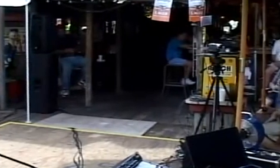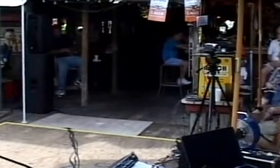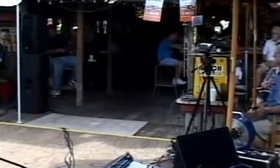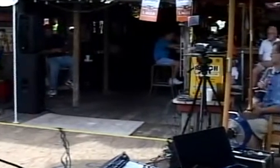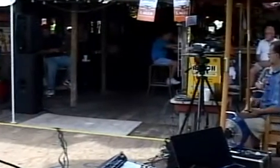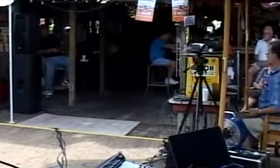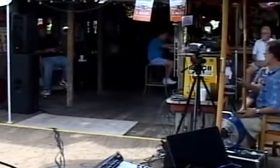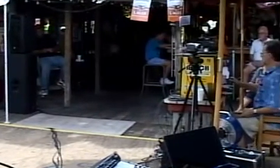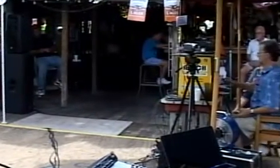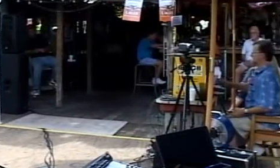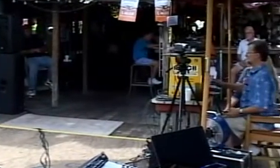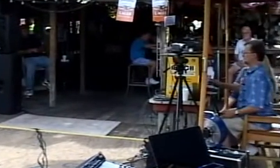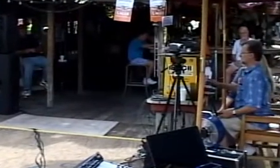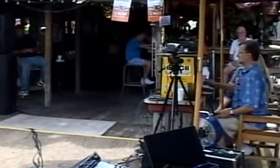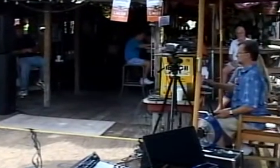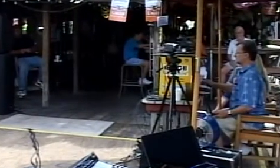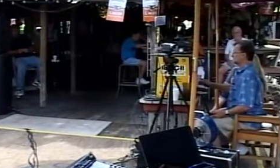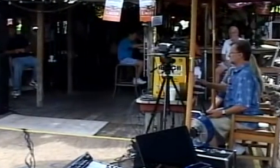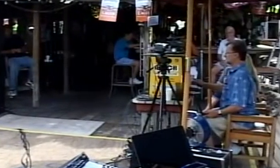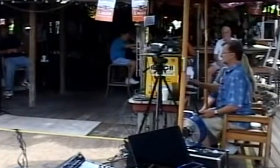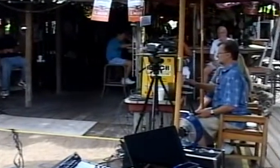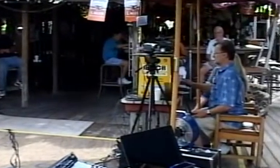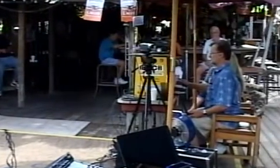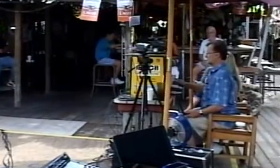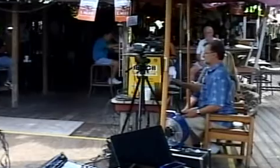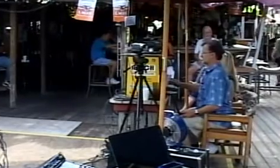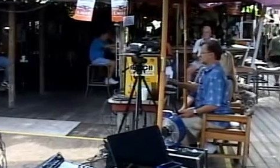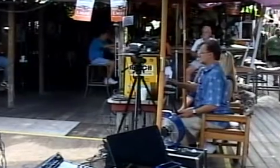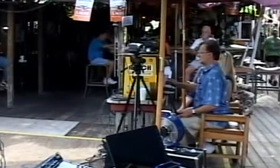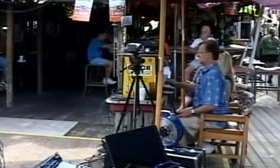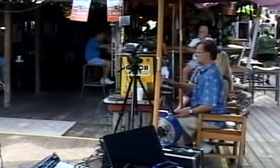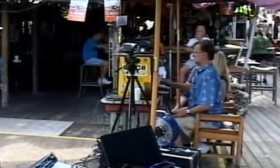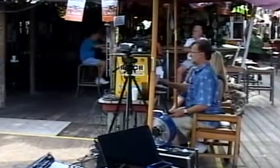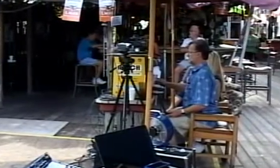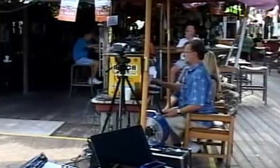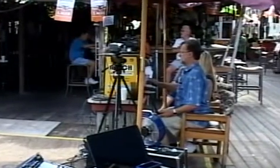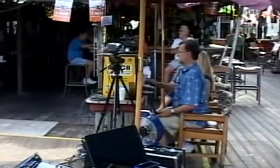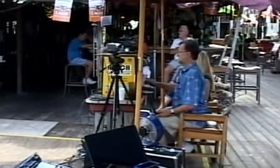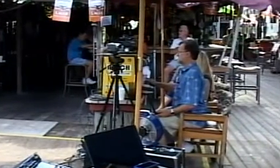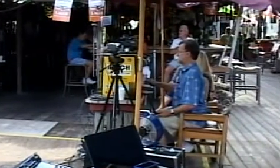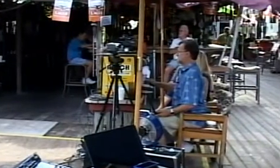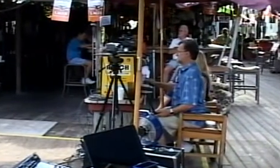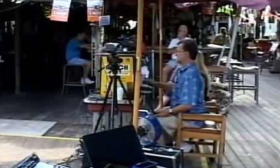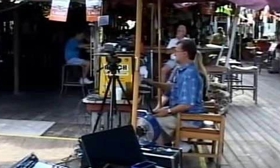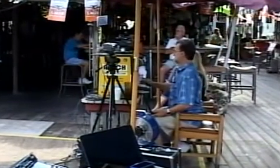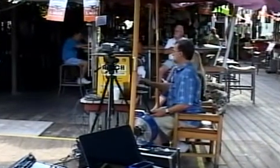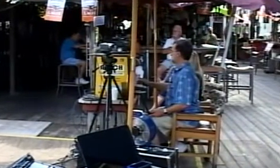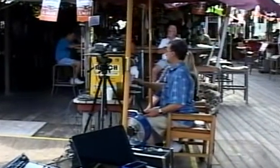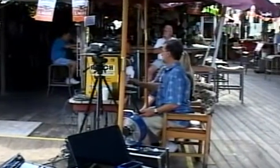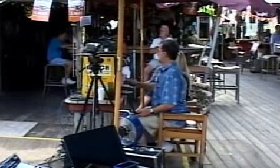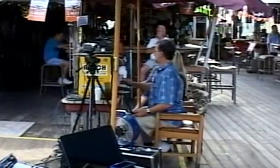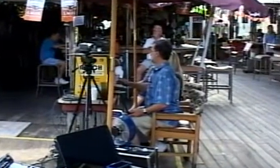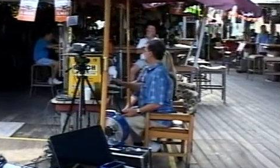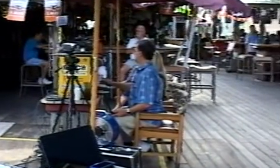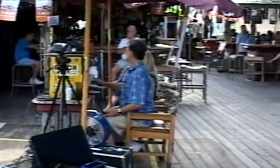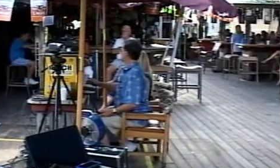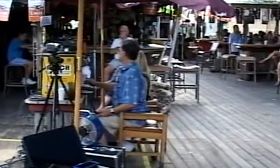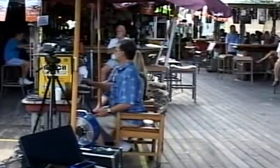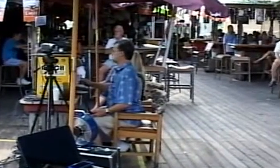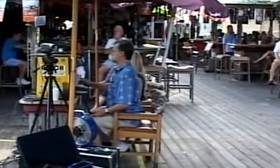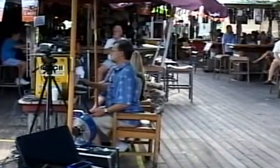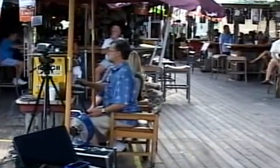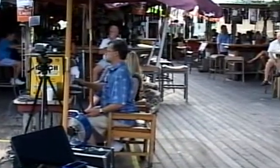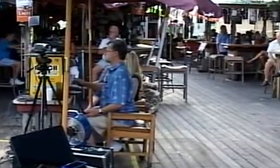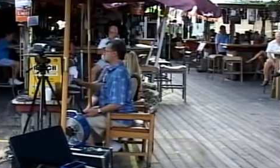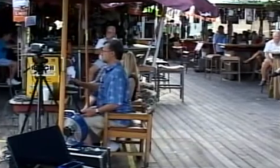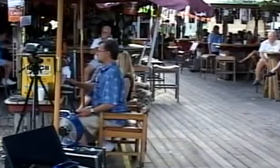Jesus actually talked to the Pharisees and the Sadducees about this. He said, you know, you people, and he